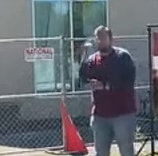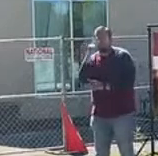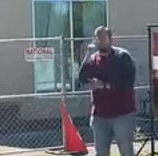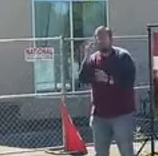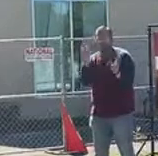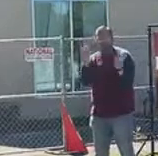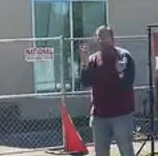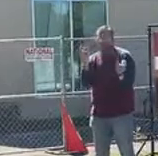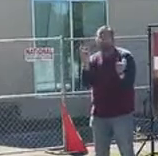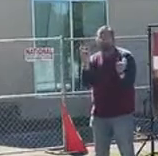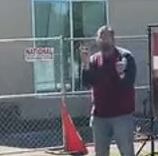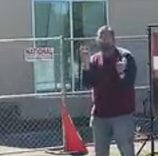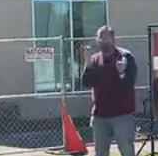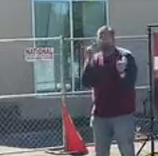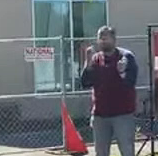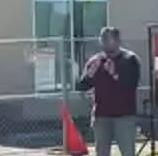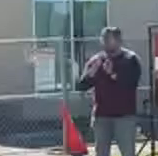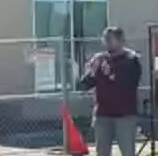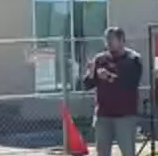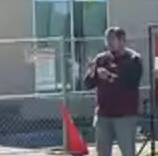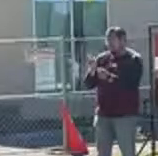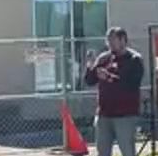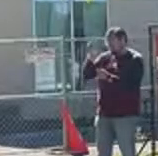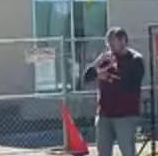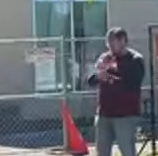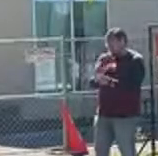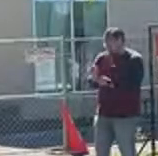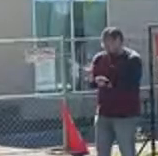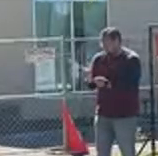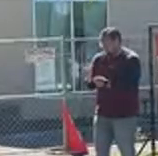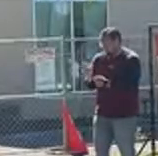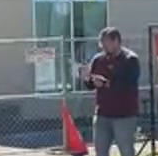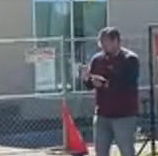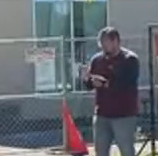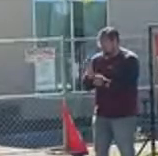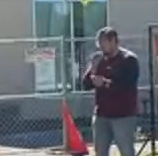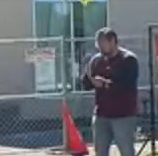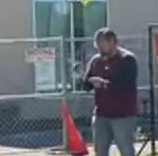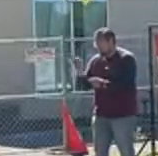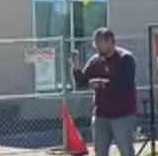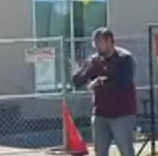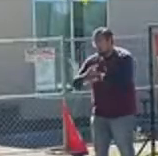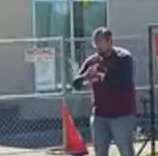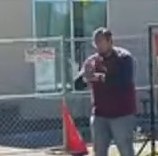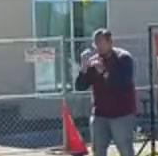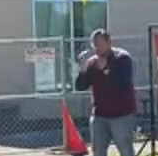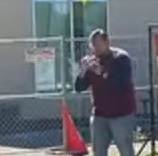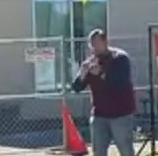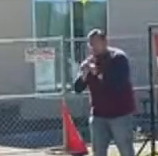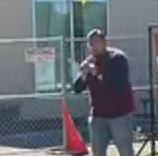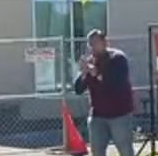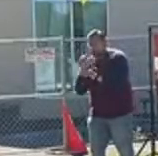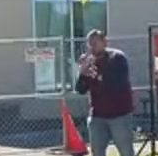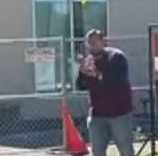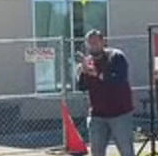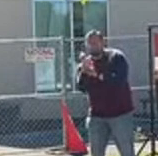quote: if you give a man a fish, you feed him for a day. If you teach a man a fish, you feed him for a